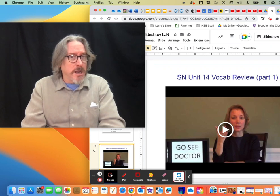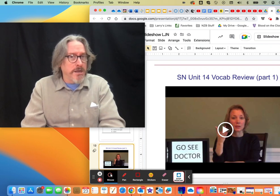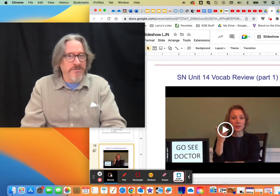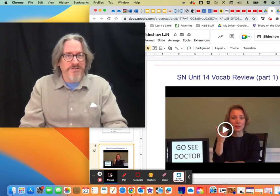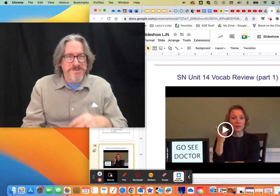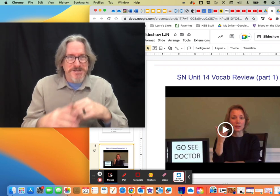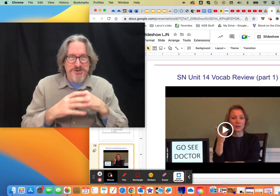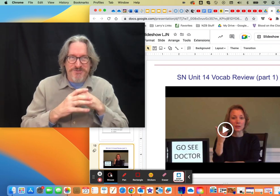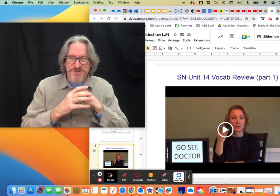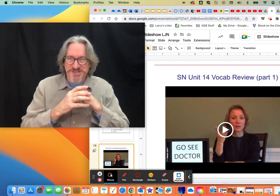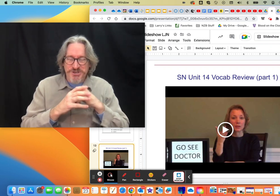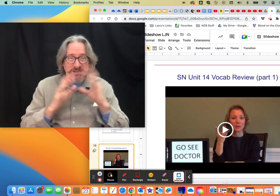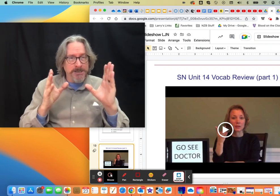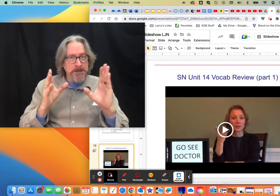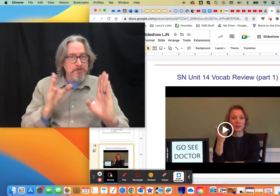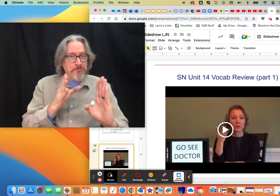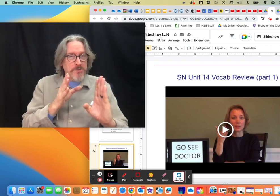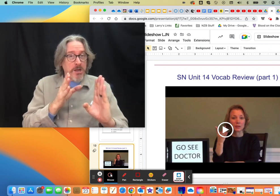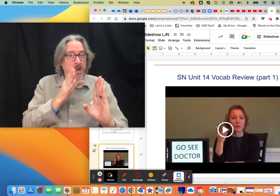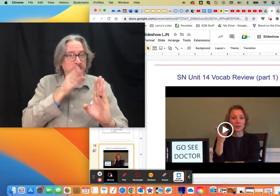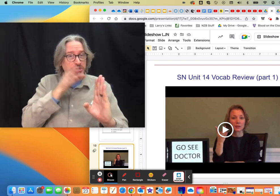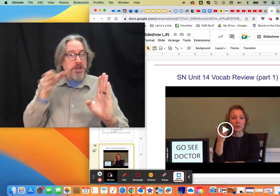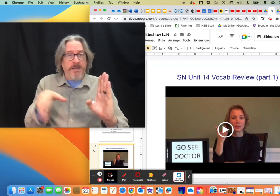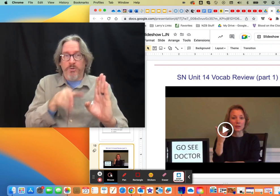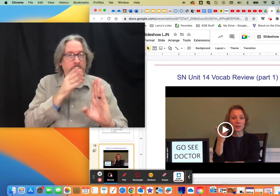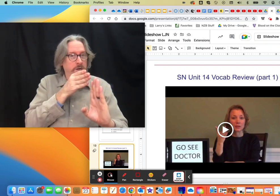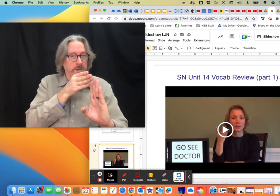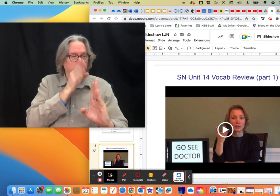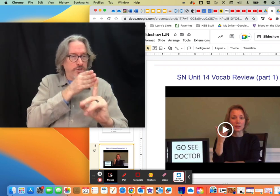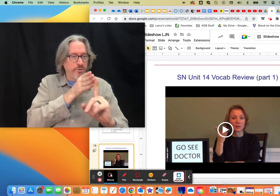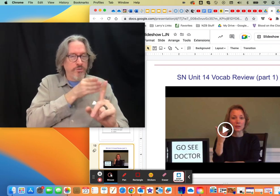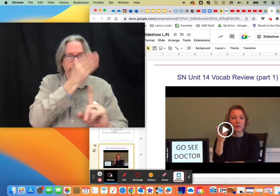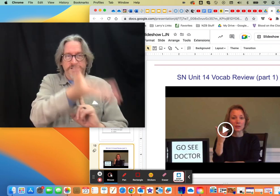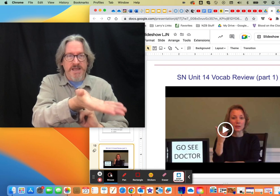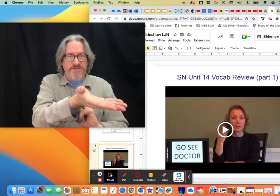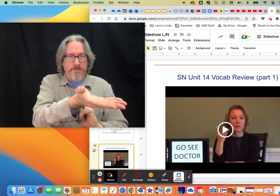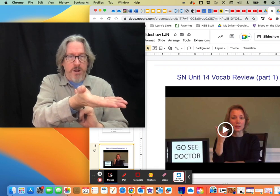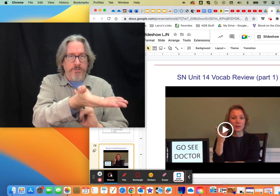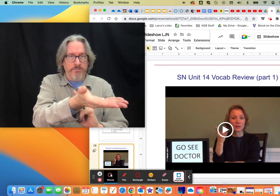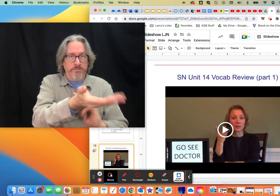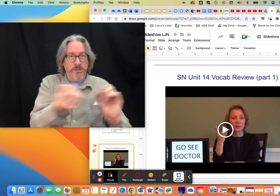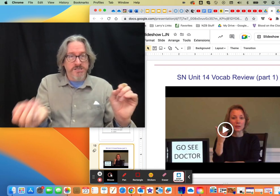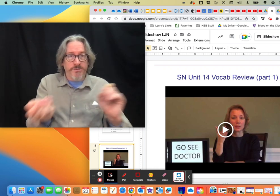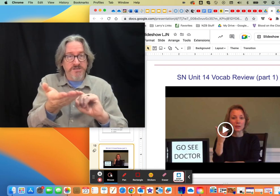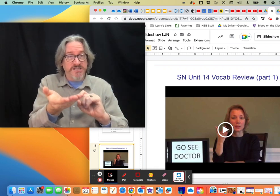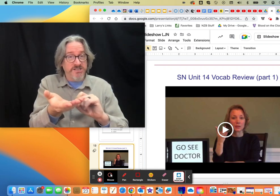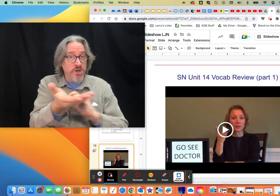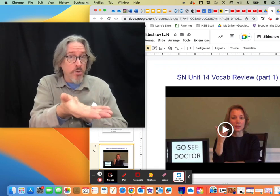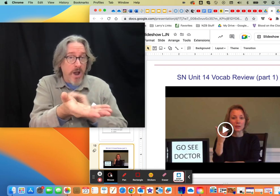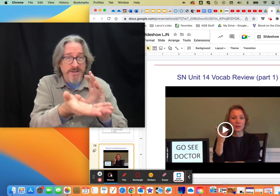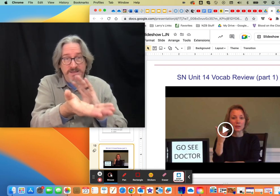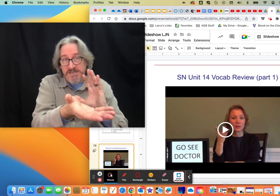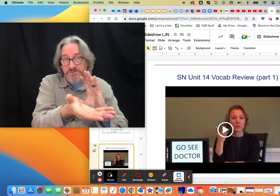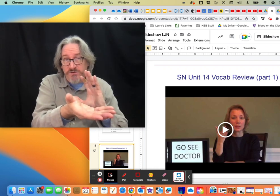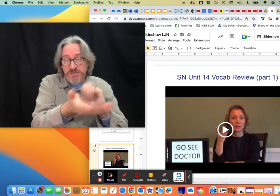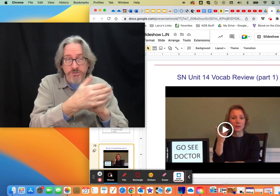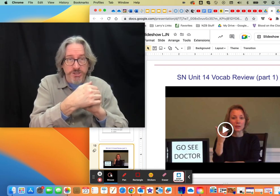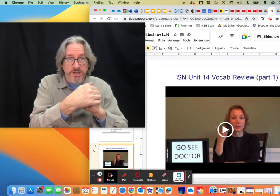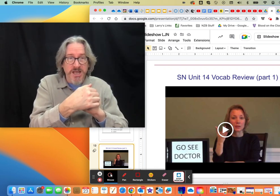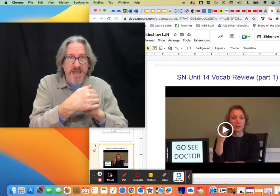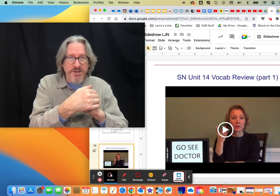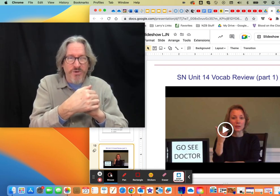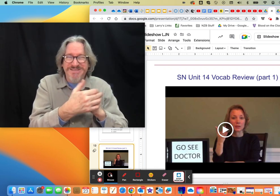pass it on semester after semester, is a chain where you say, I've got a problem. Someone else suggests, oh, how about this for